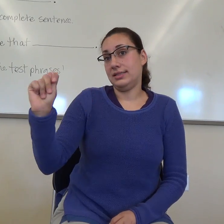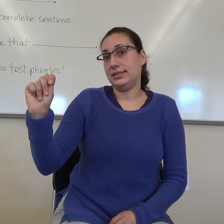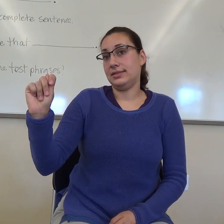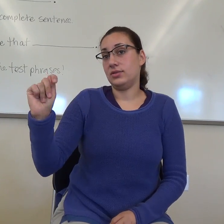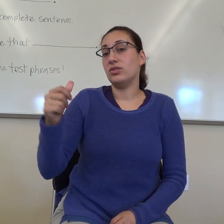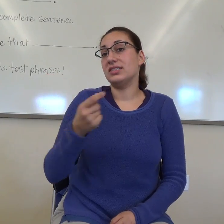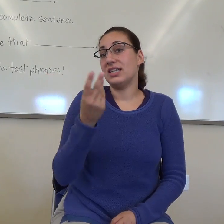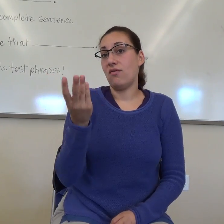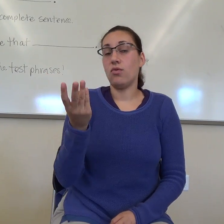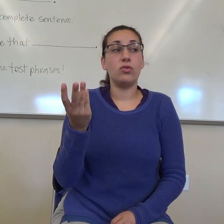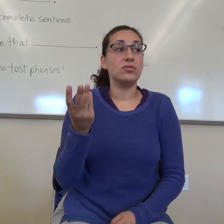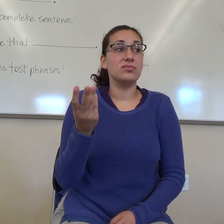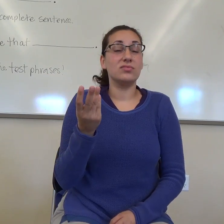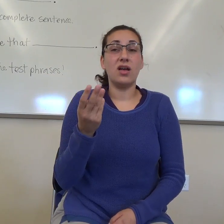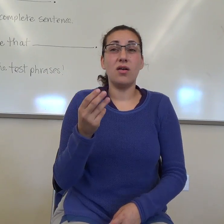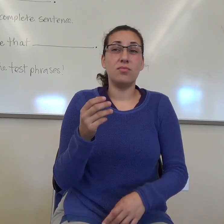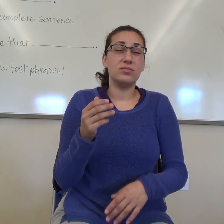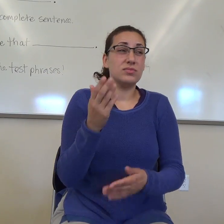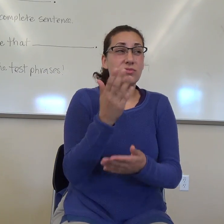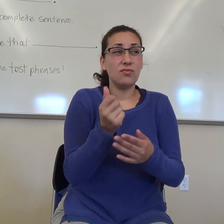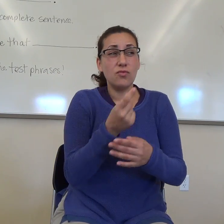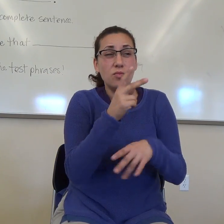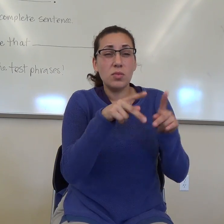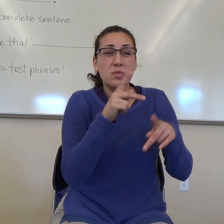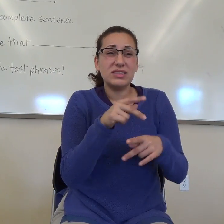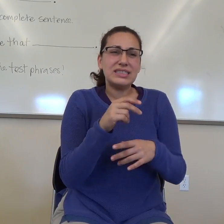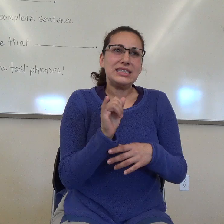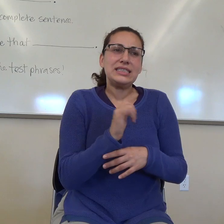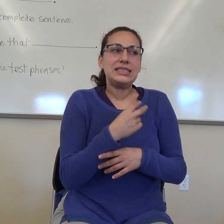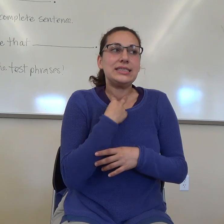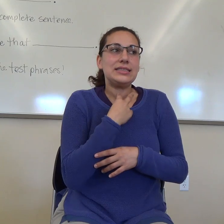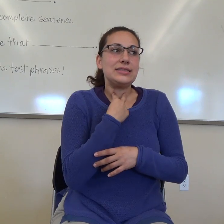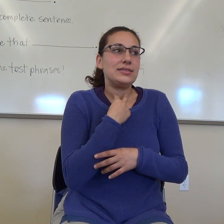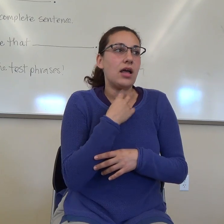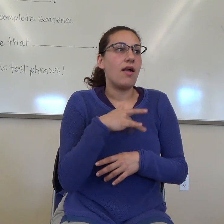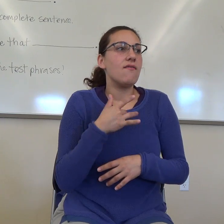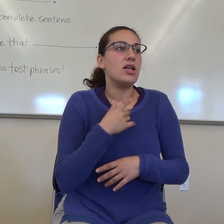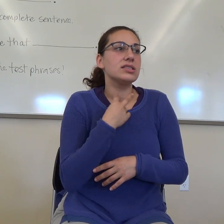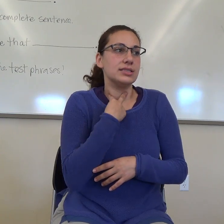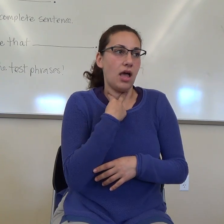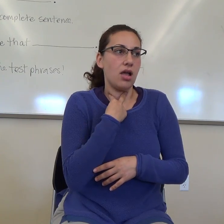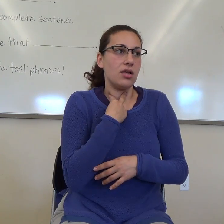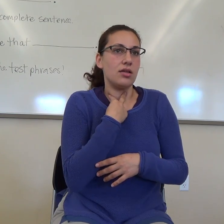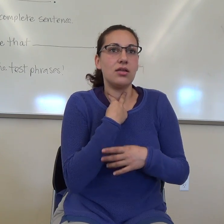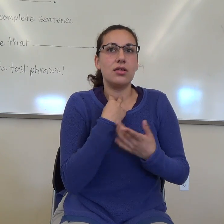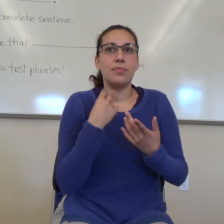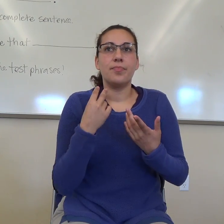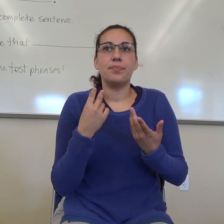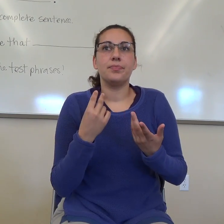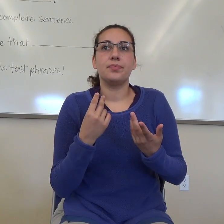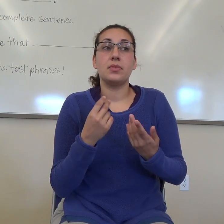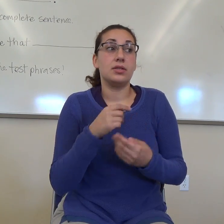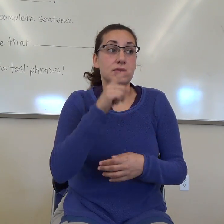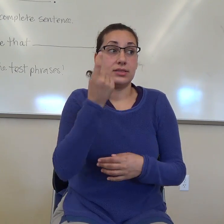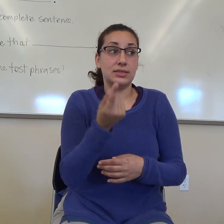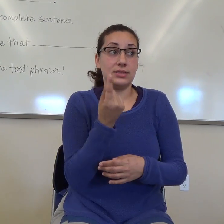lot of people got hung up on this one, okay? So something we're going to add